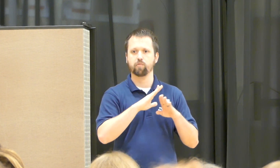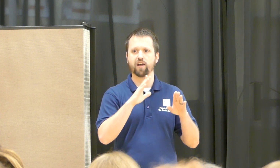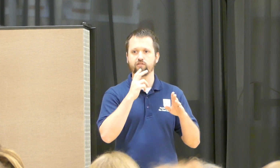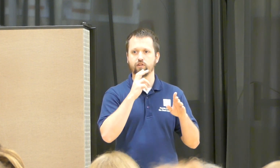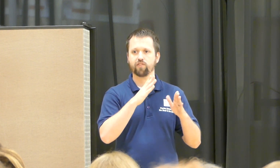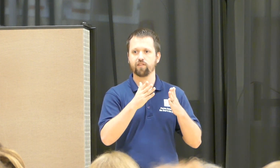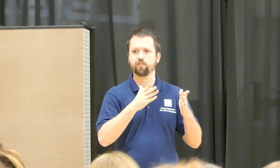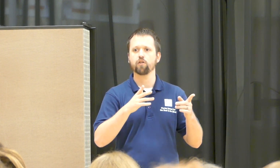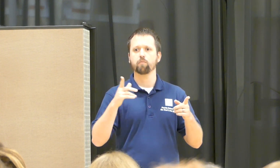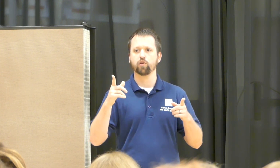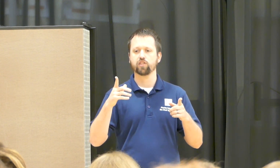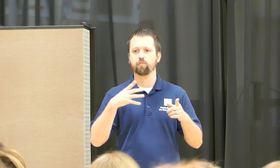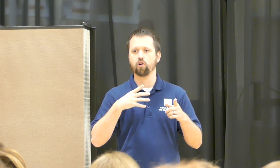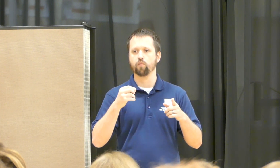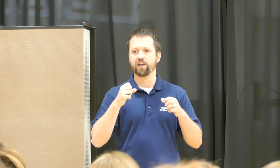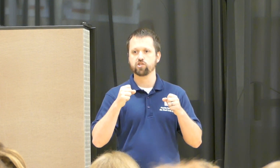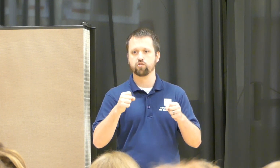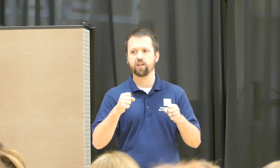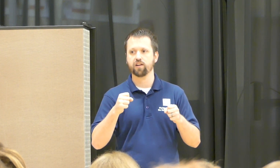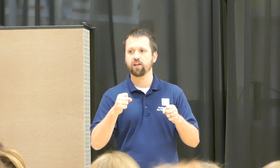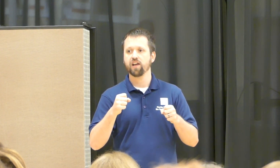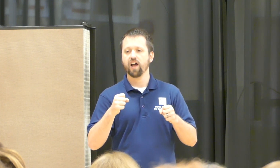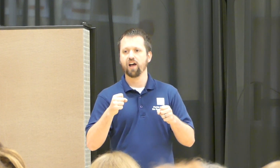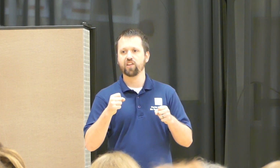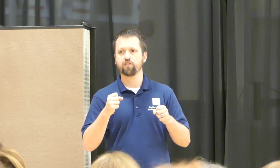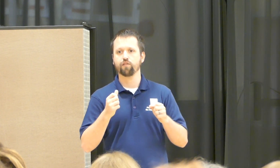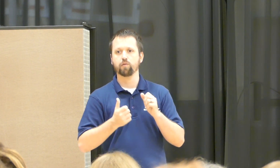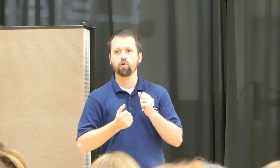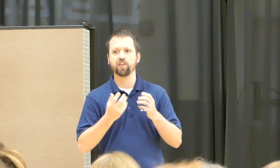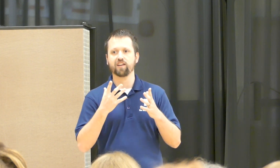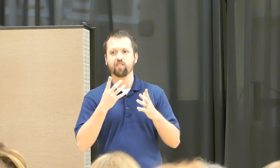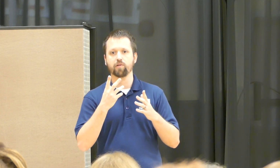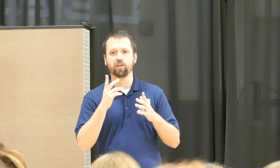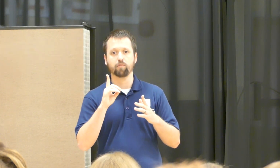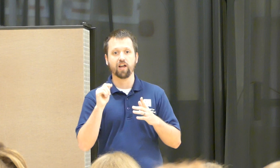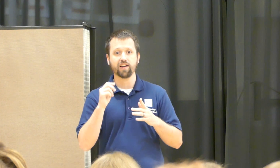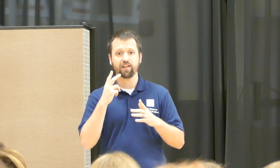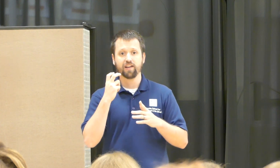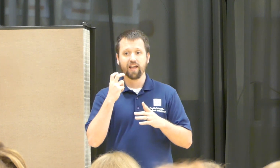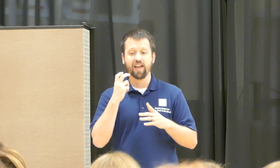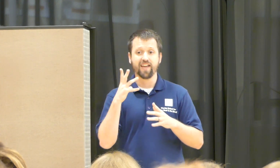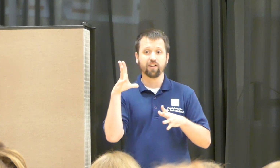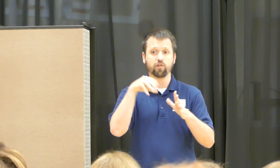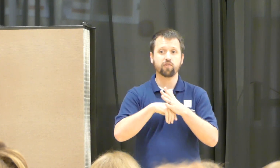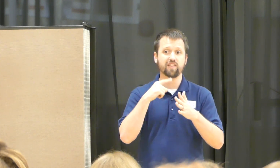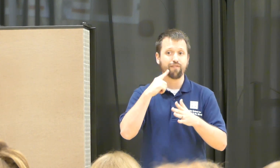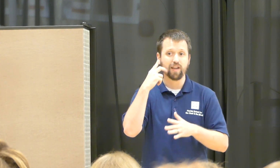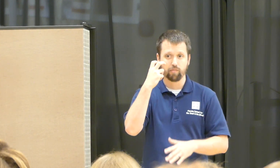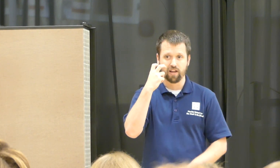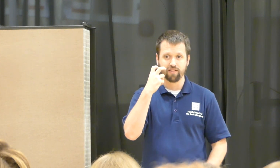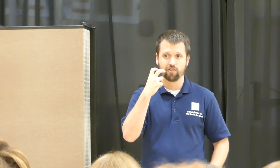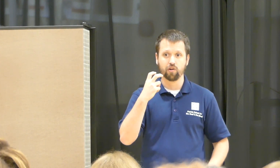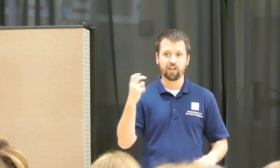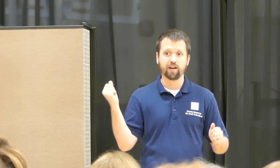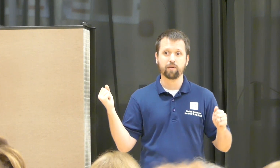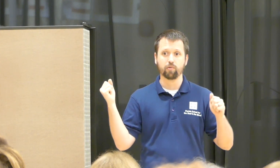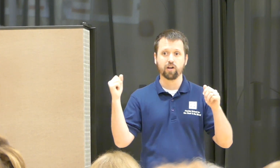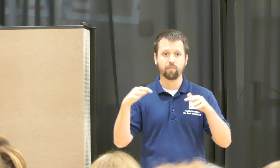Blind Services, both of them are on White Street. They serve the multi-disability blind. And that includes deaf and blind. So a lot of people come here